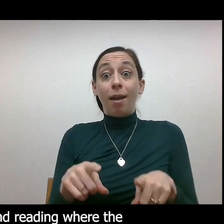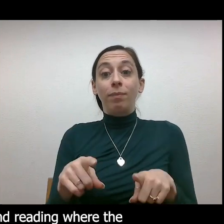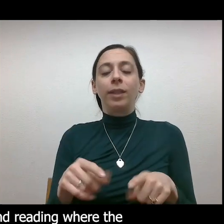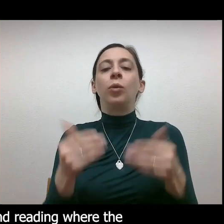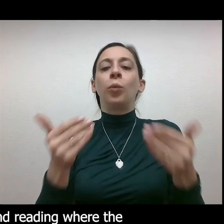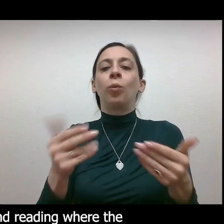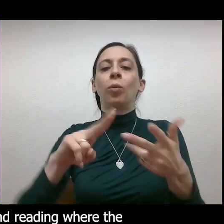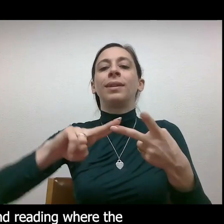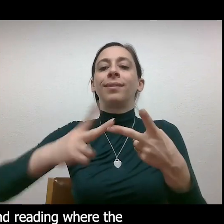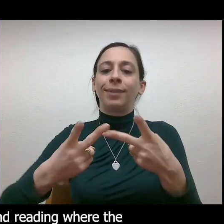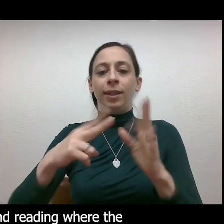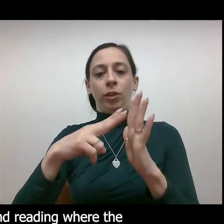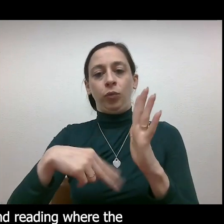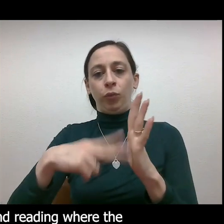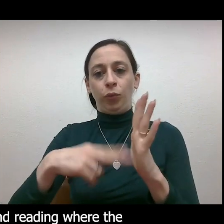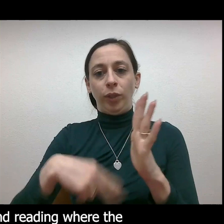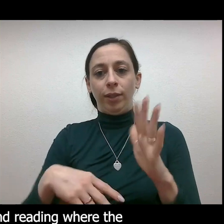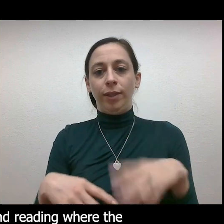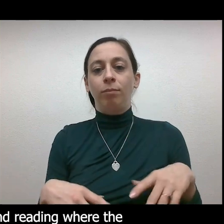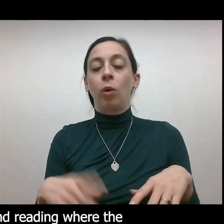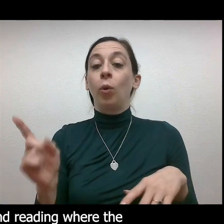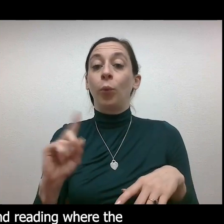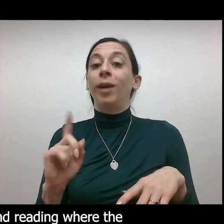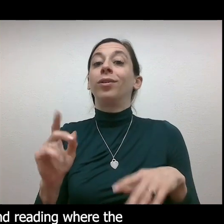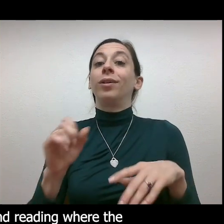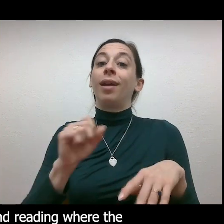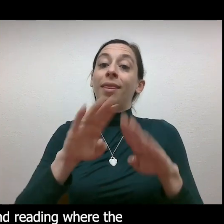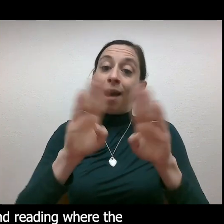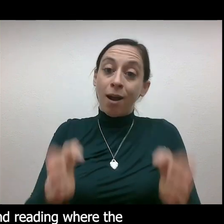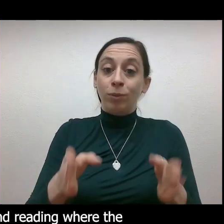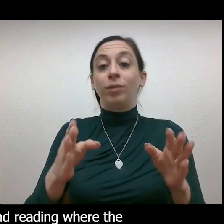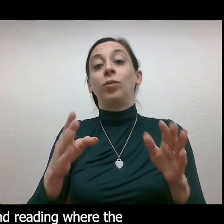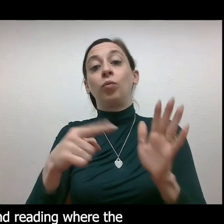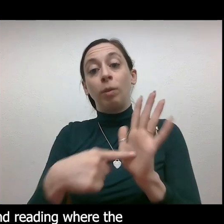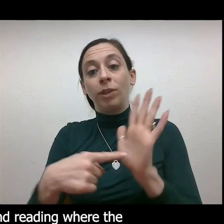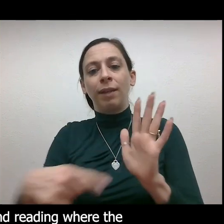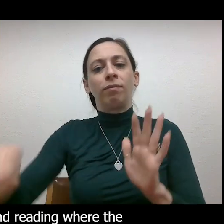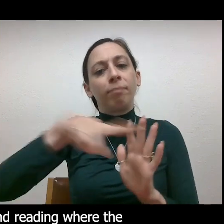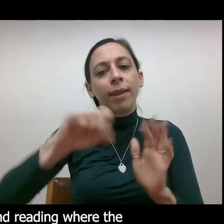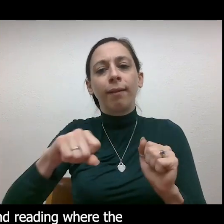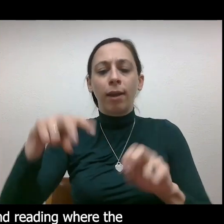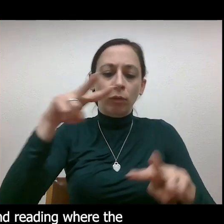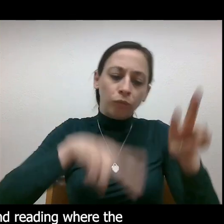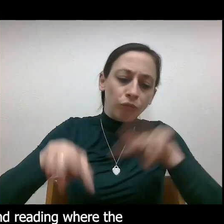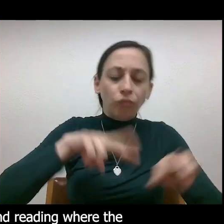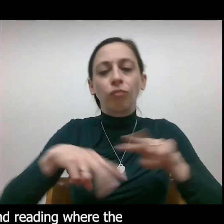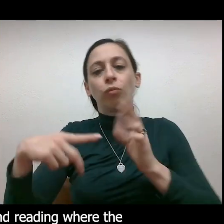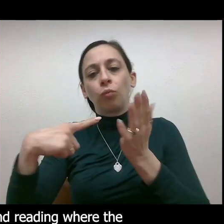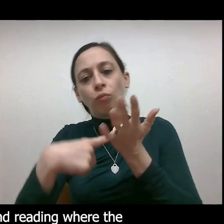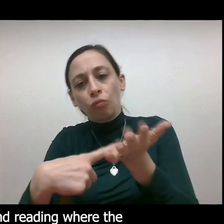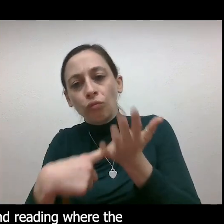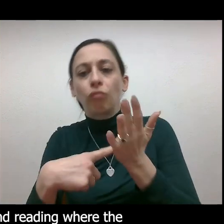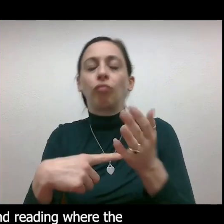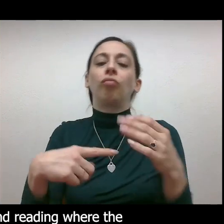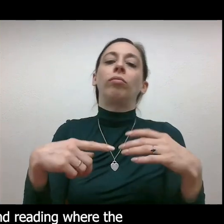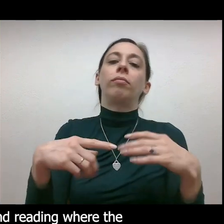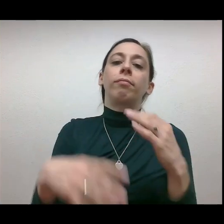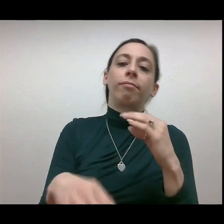If that happens, it will go to a second reading, where the representatives can read, debate, and amend the bill.